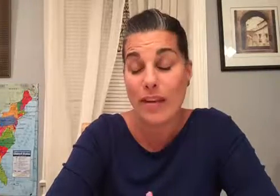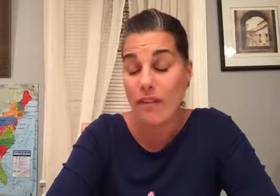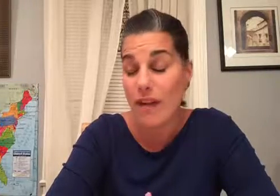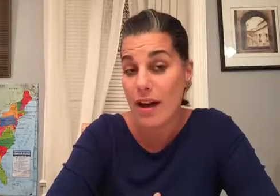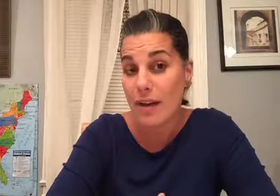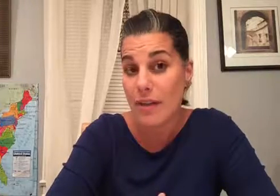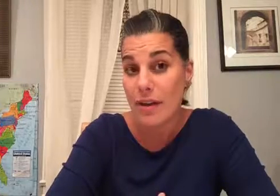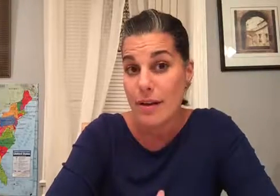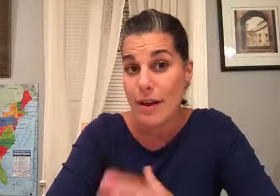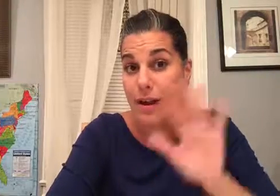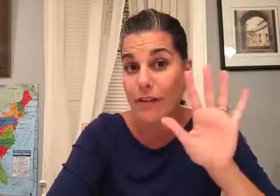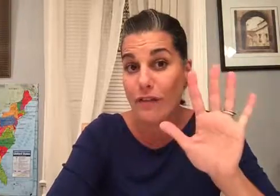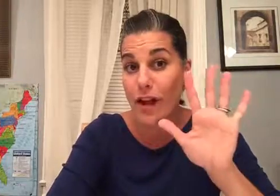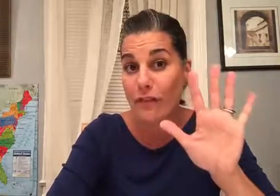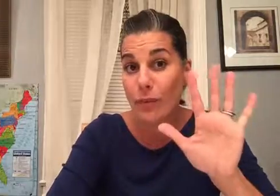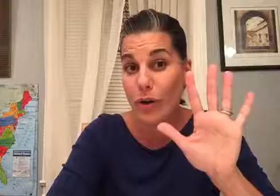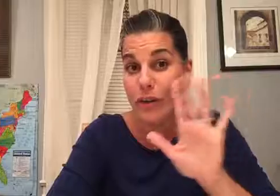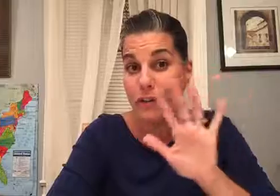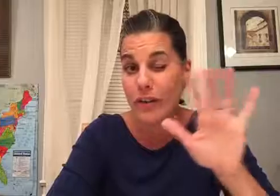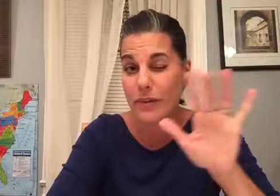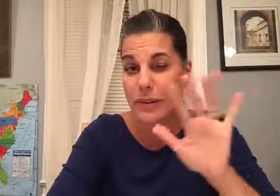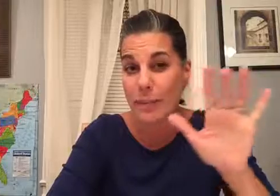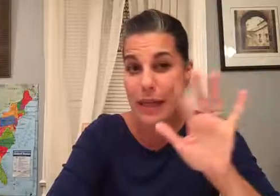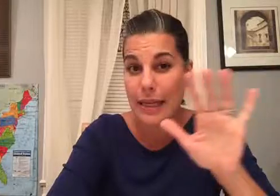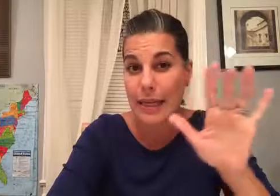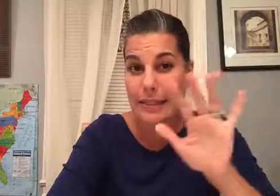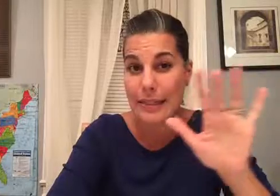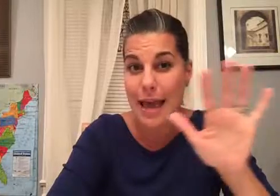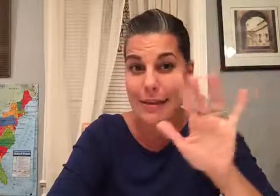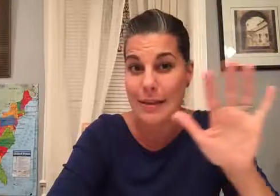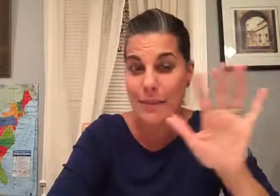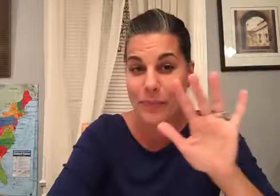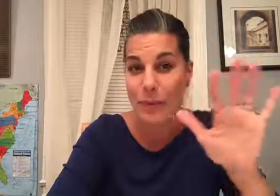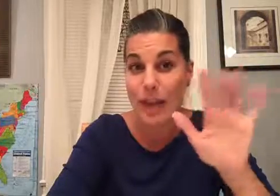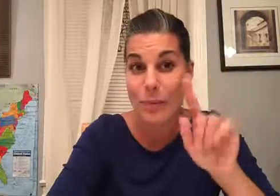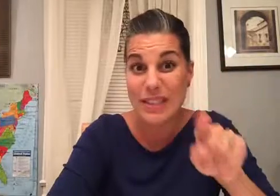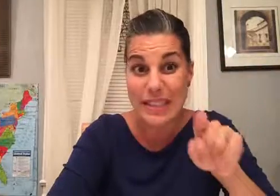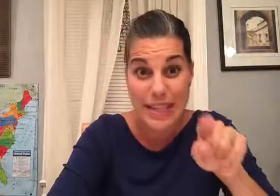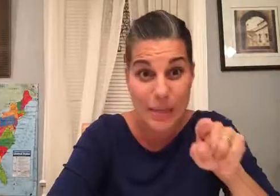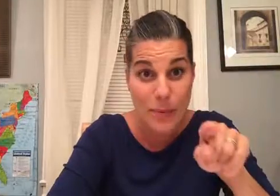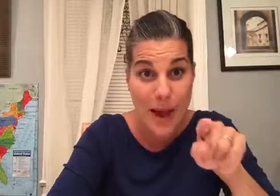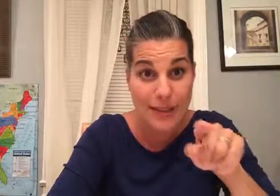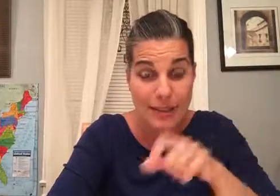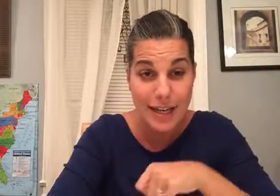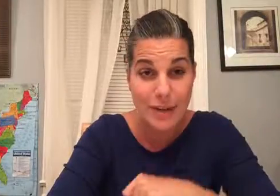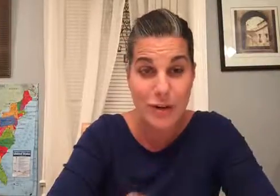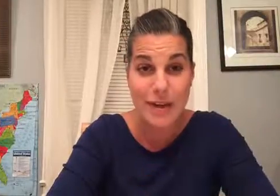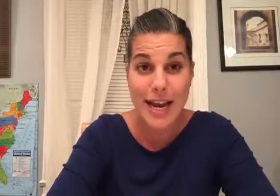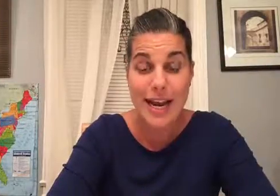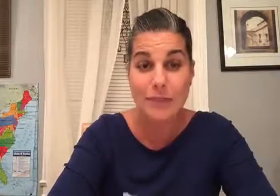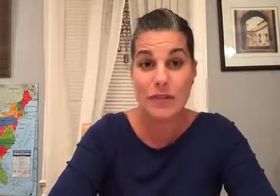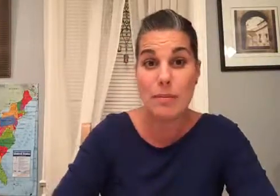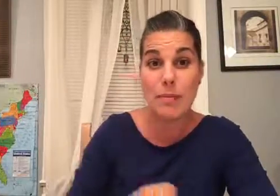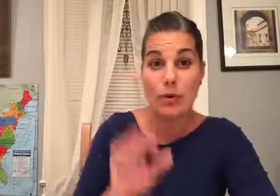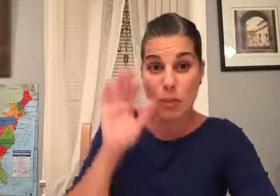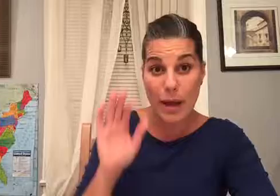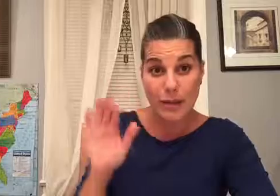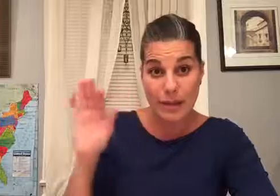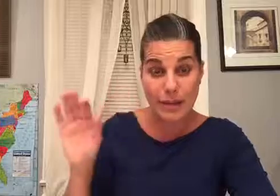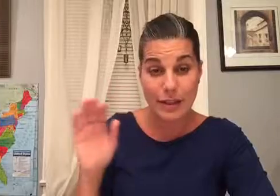a five-word finger spelling test. Okay? Keep practicing your names, and remember, no bouncing. So